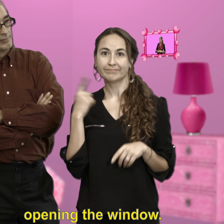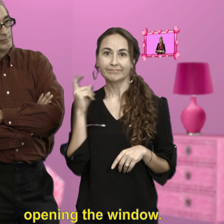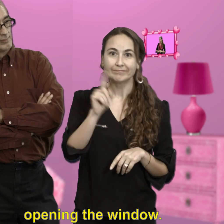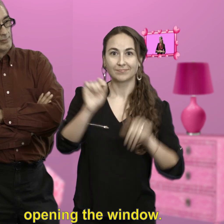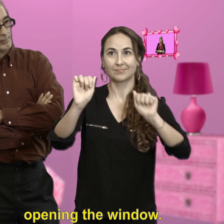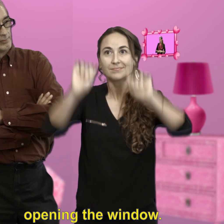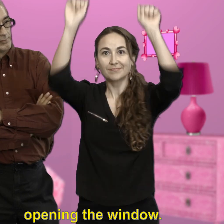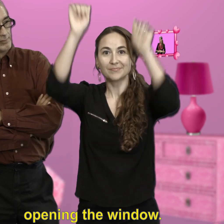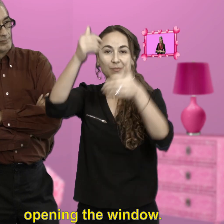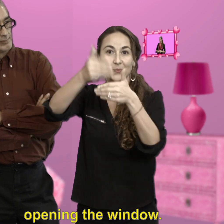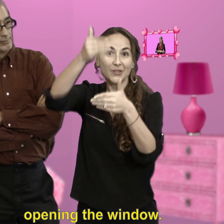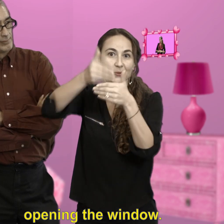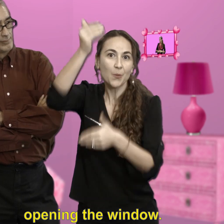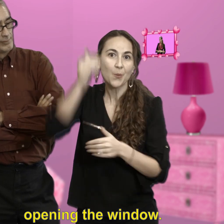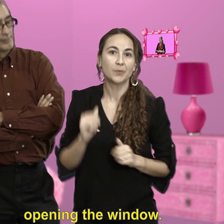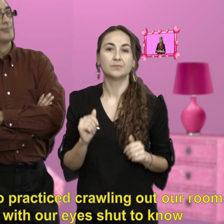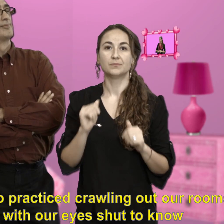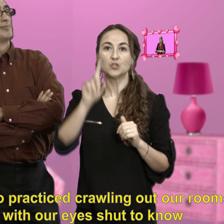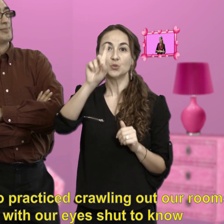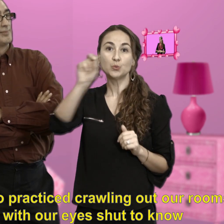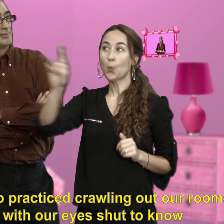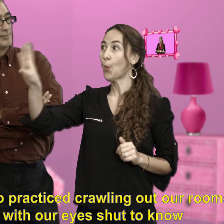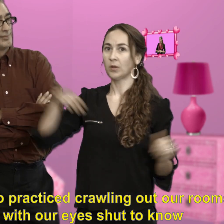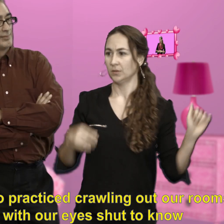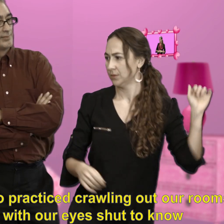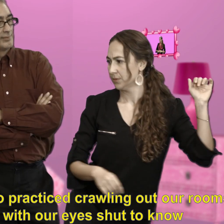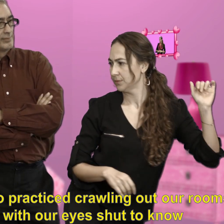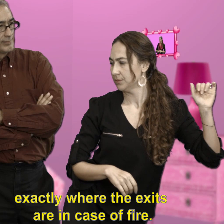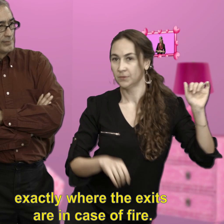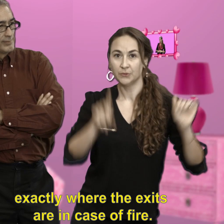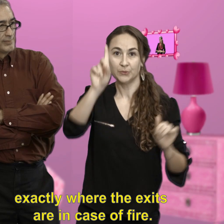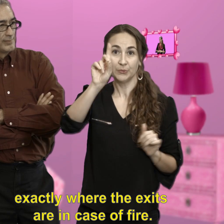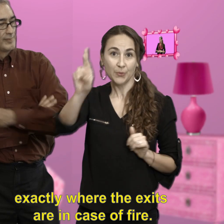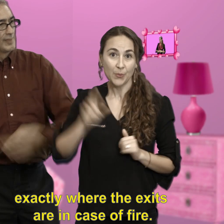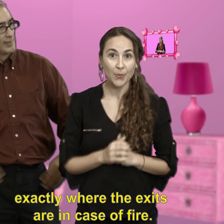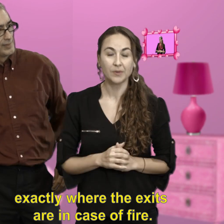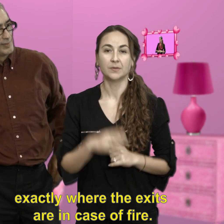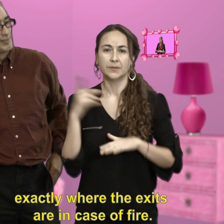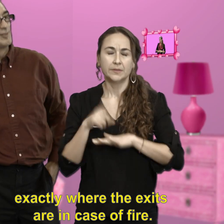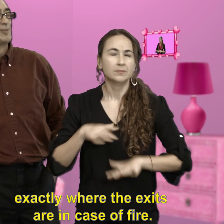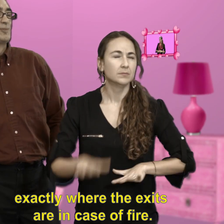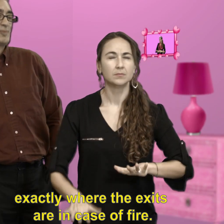We also practiced crawling out of our rooms with our eyes shut to know exactly where the exits are in case of a fire.